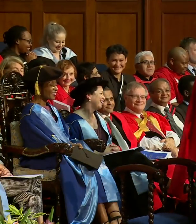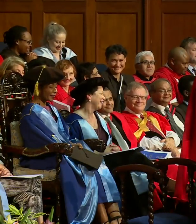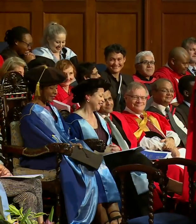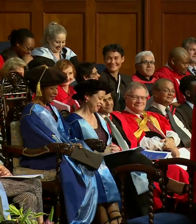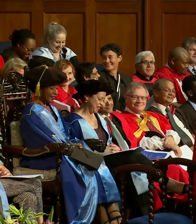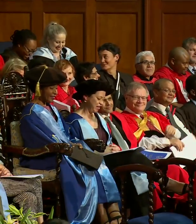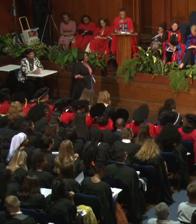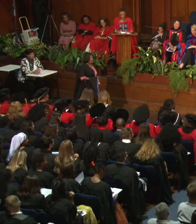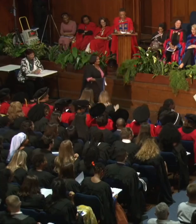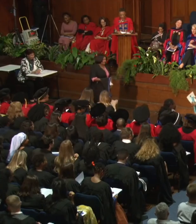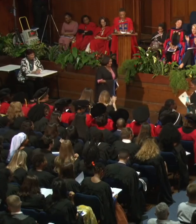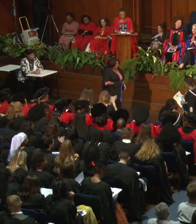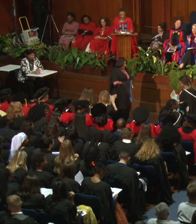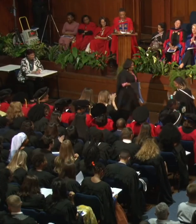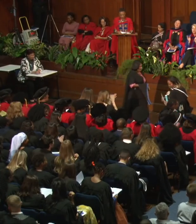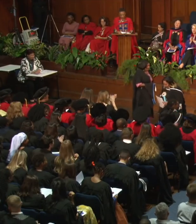Carman Bitboy.